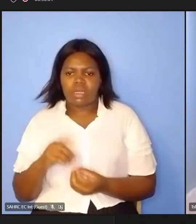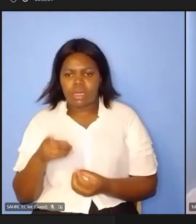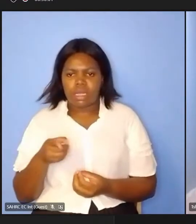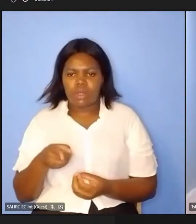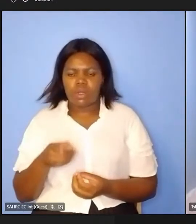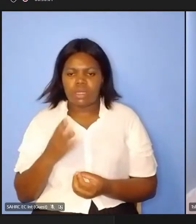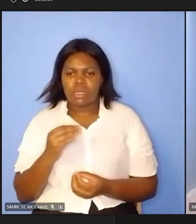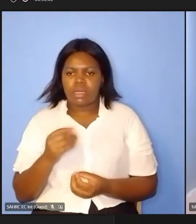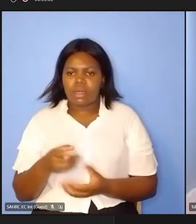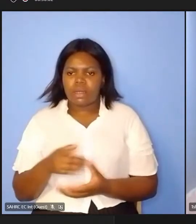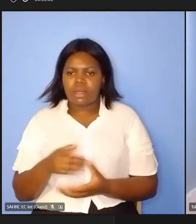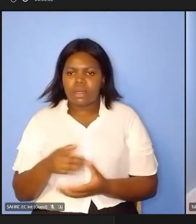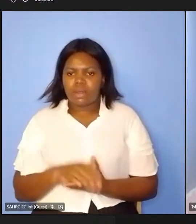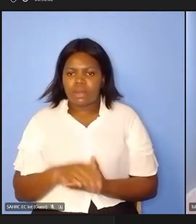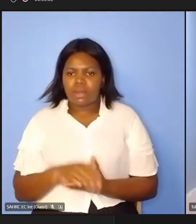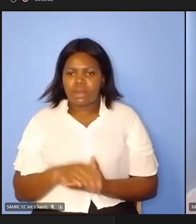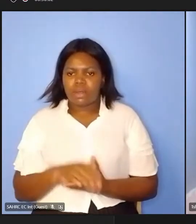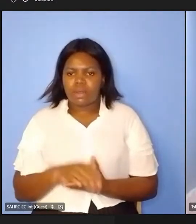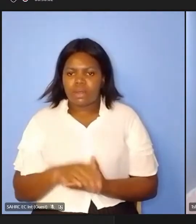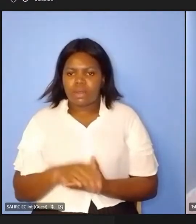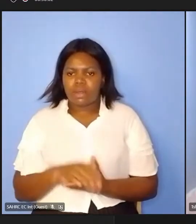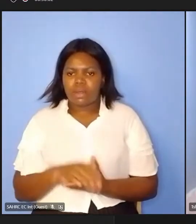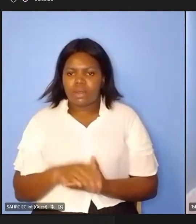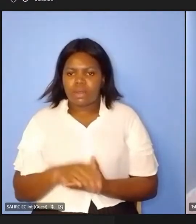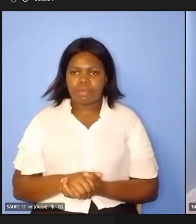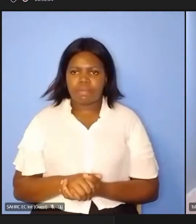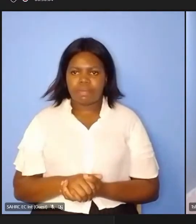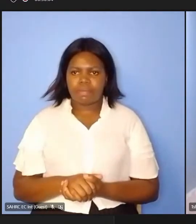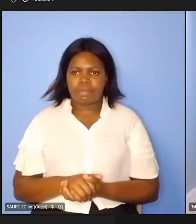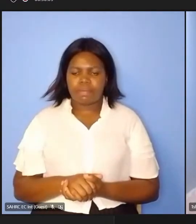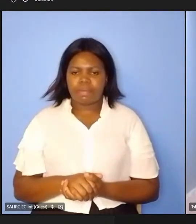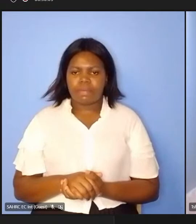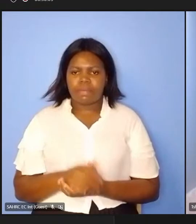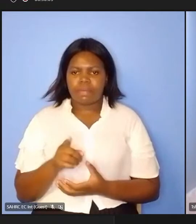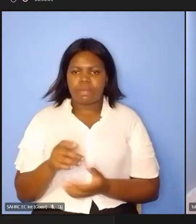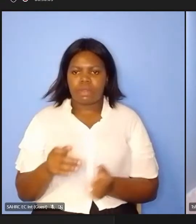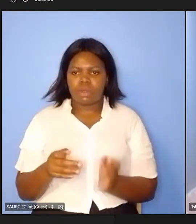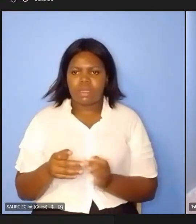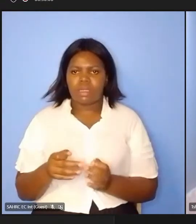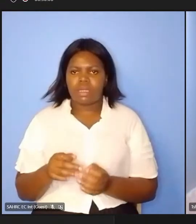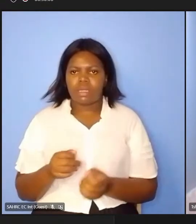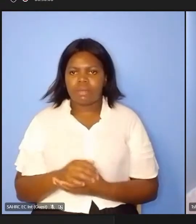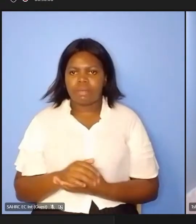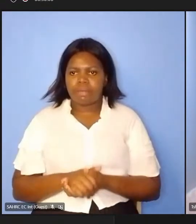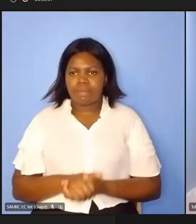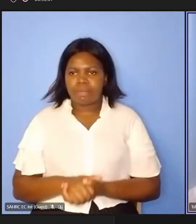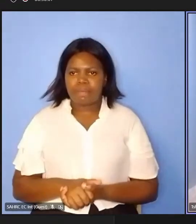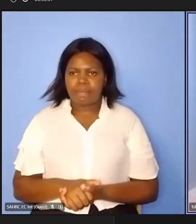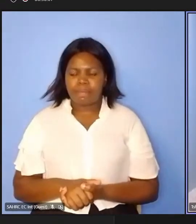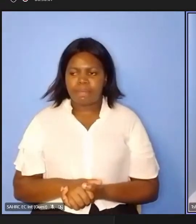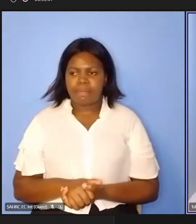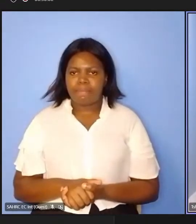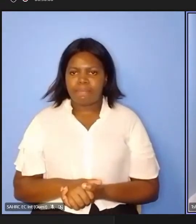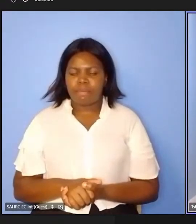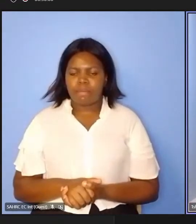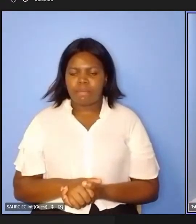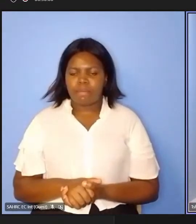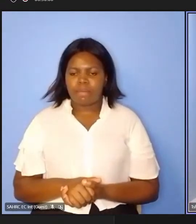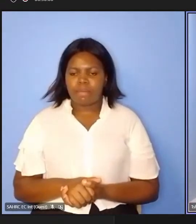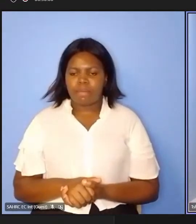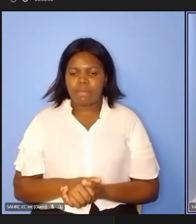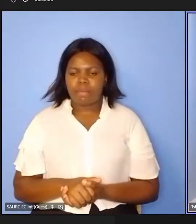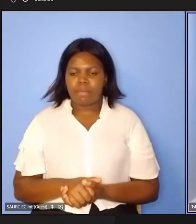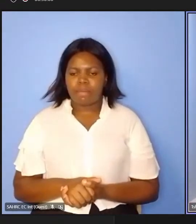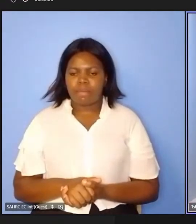platform? So those are my three comments or questions. Thank you so much. Thanks so much, Dr. Carter.